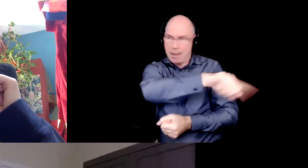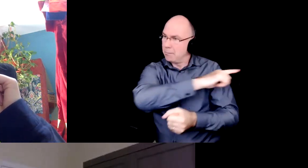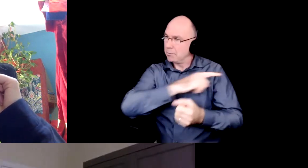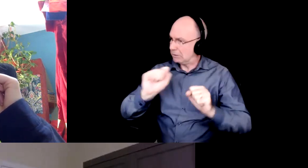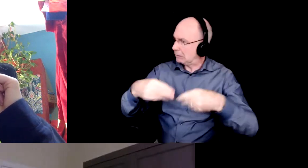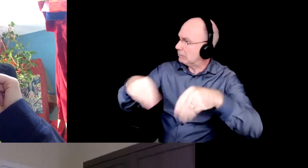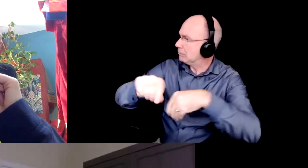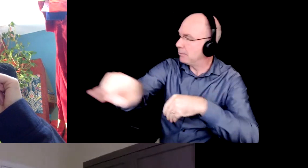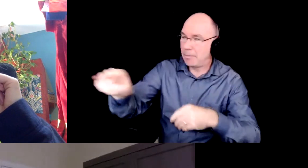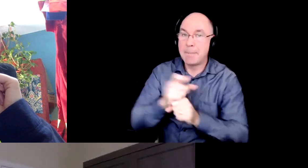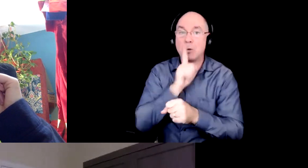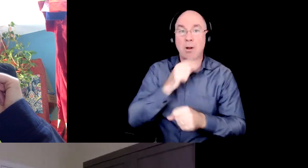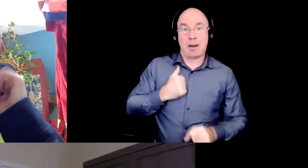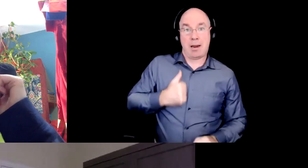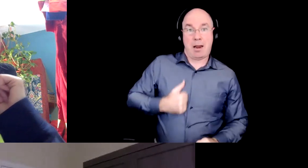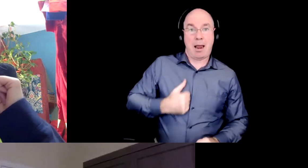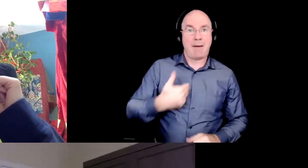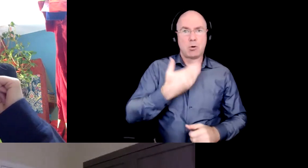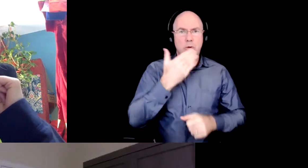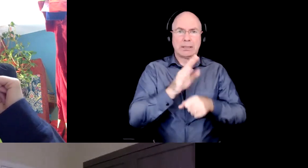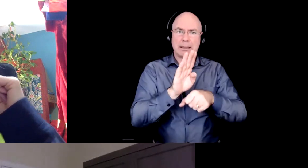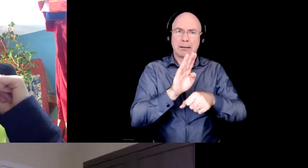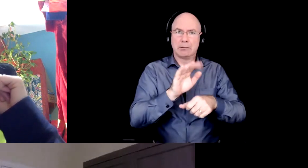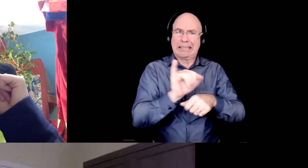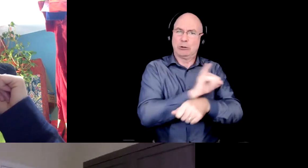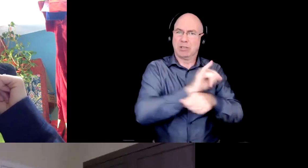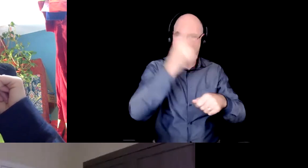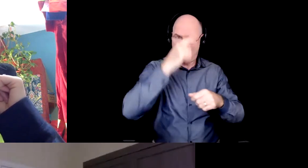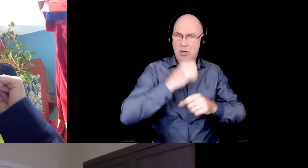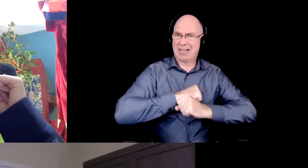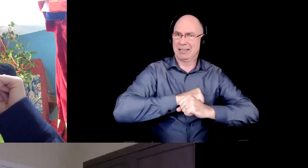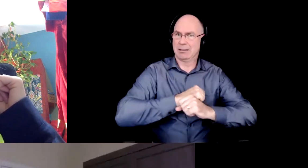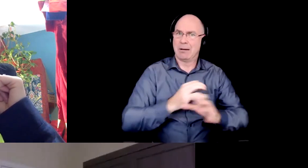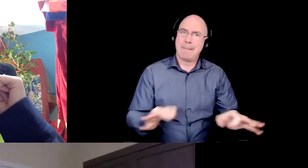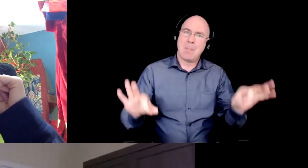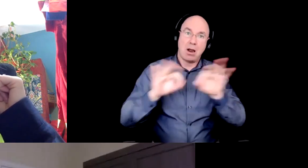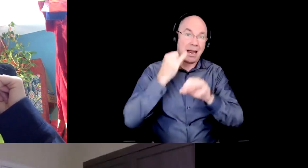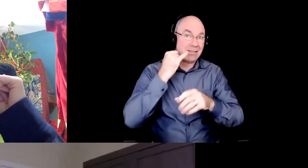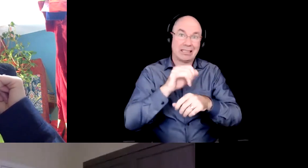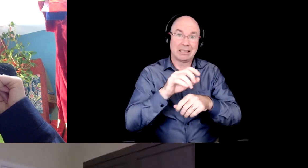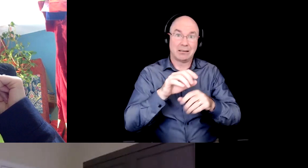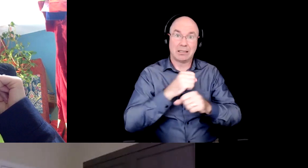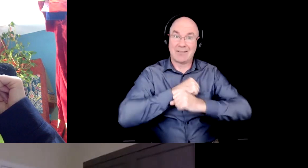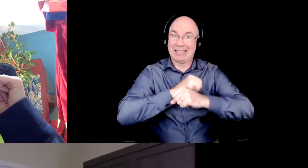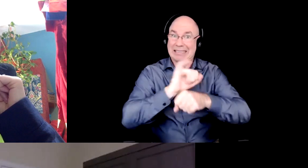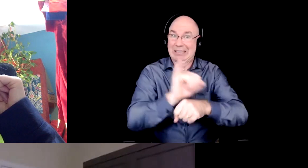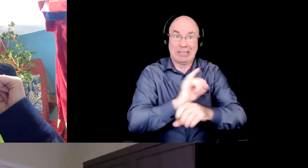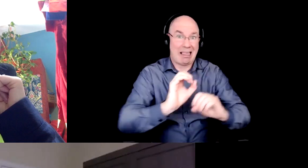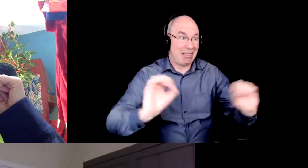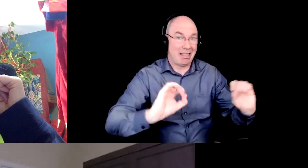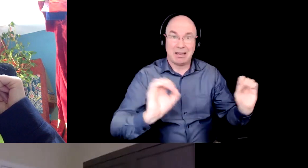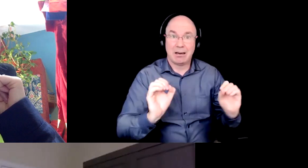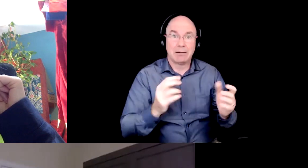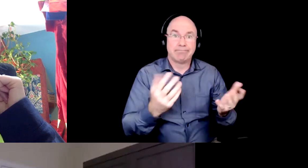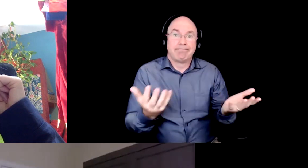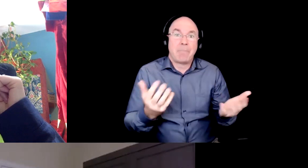Making sure that Canada has a strong defense industry is really important for us, because without the defense industry, we're not able to make sure